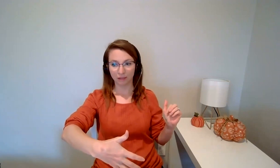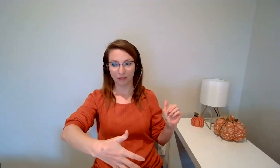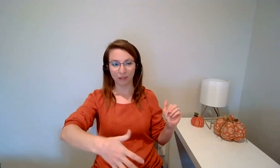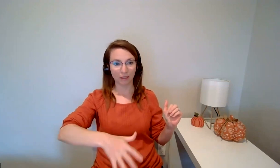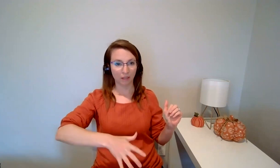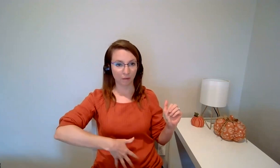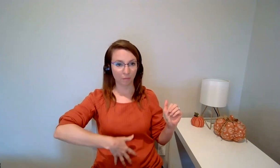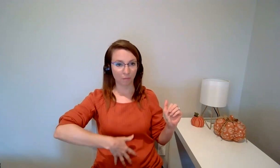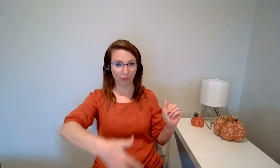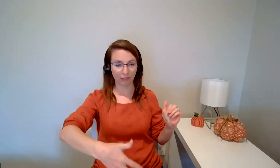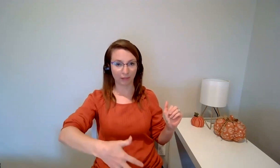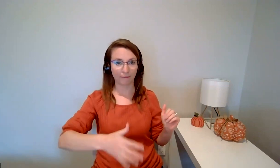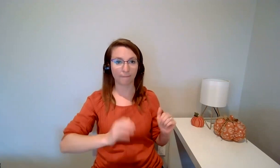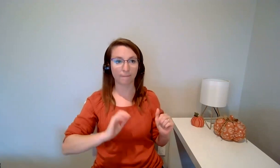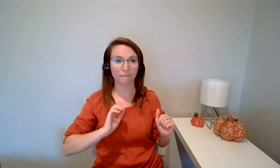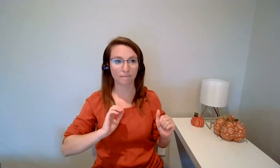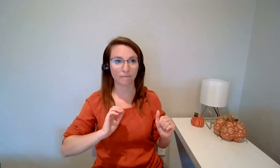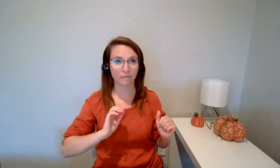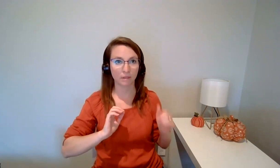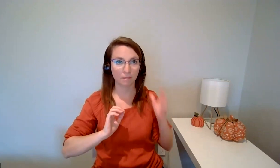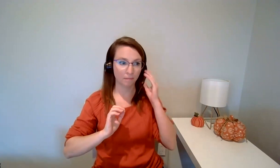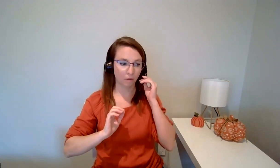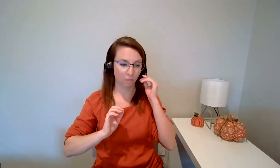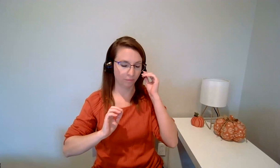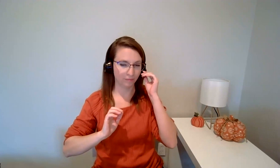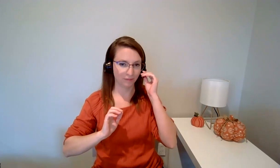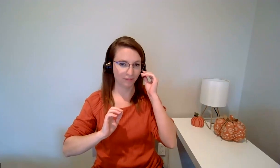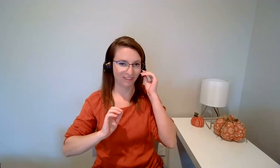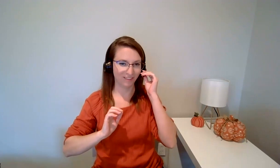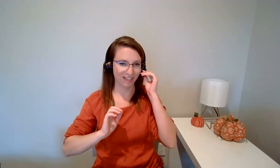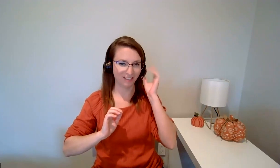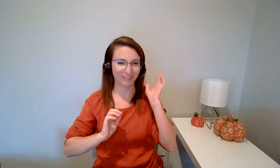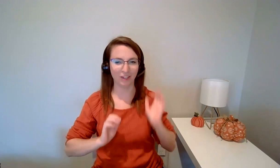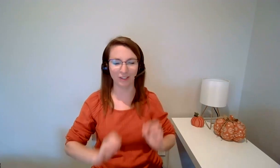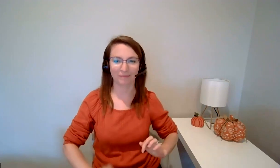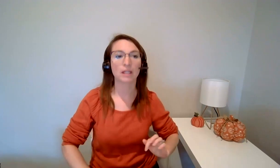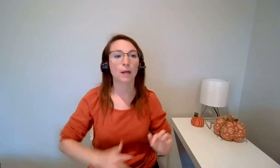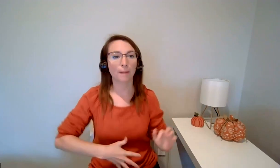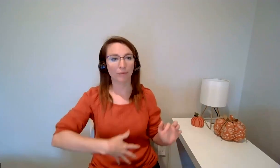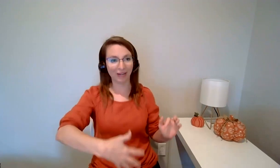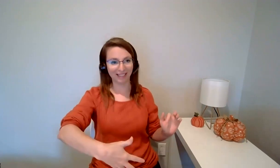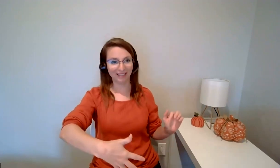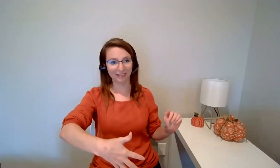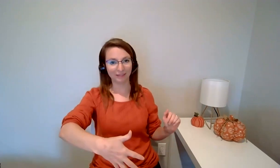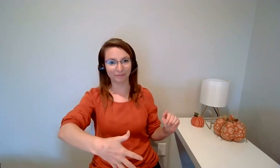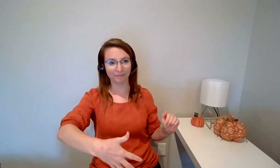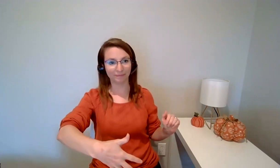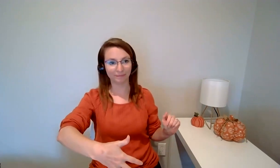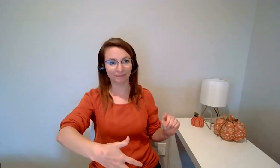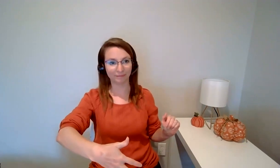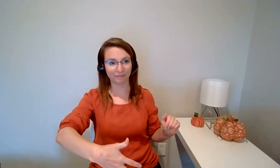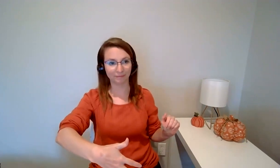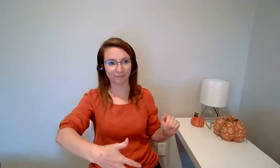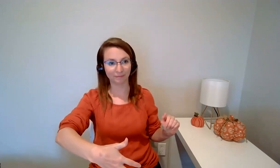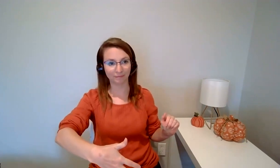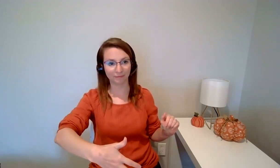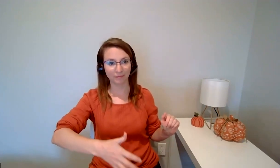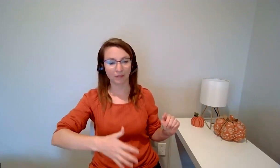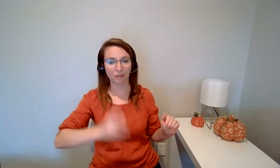Can you put your mic up closer? We can't hear you. Okay, sorry. Thank Pregnant. you. There's two